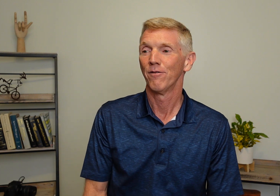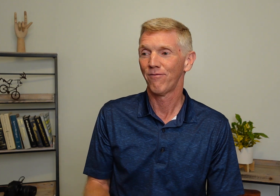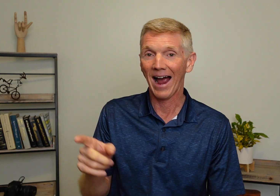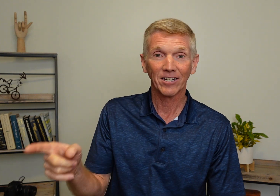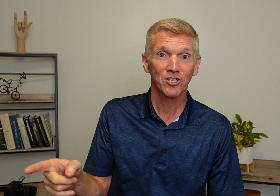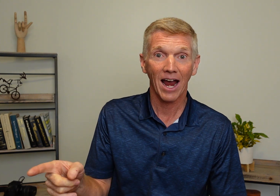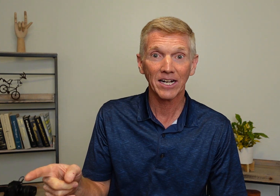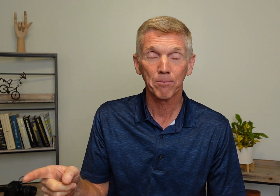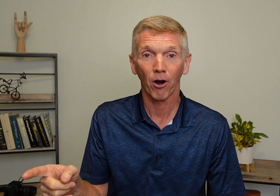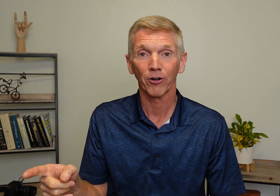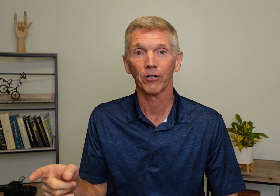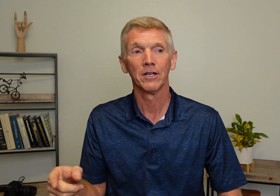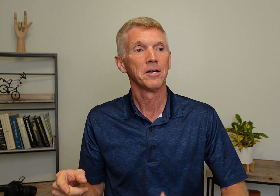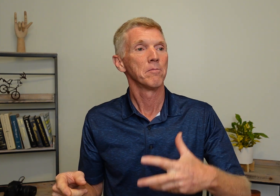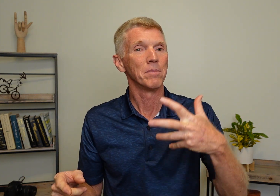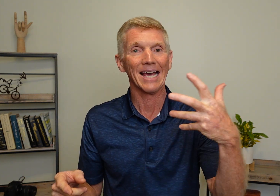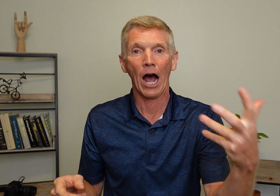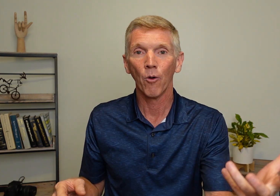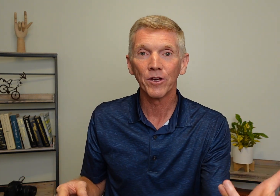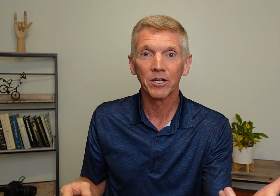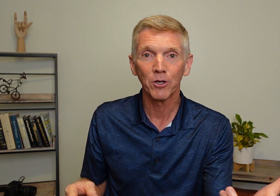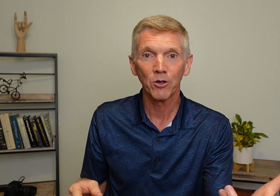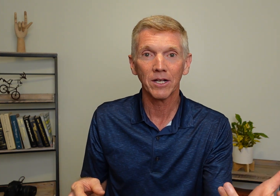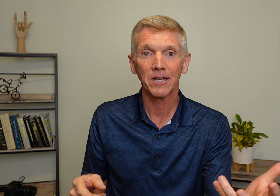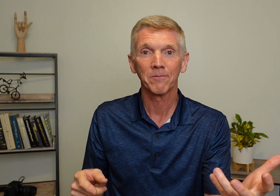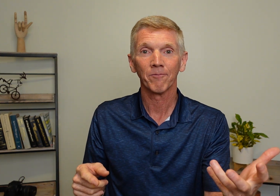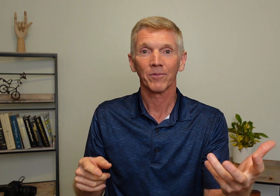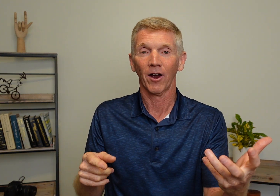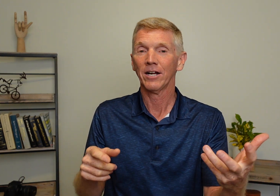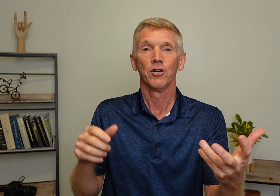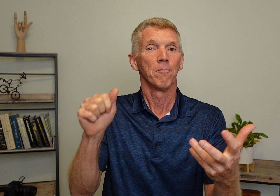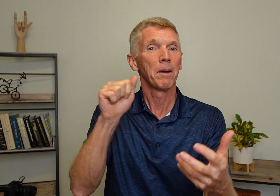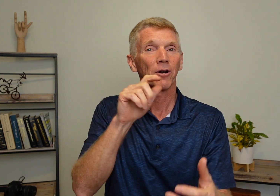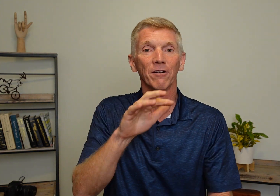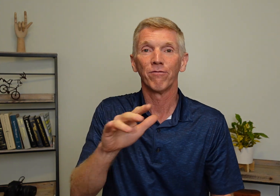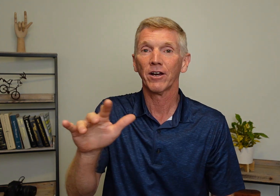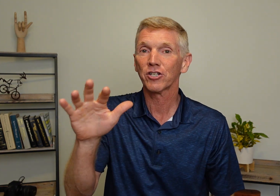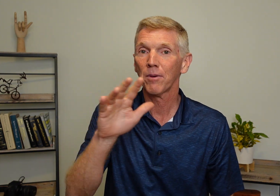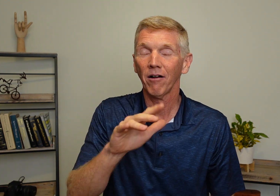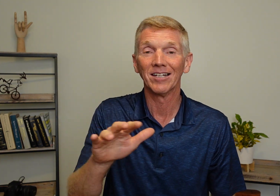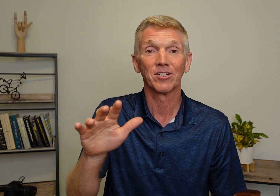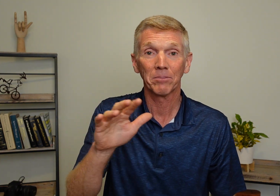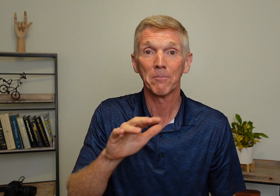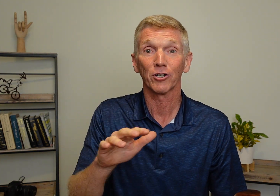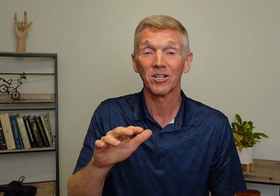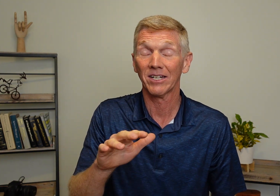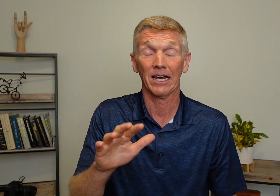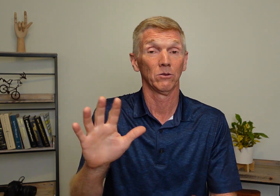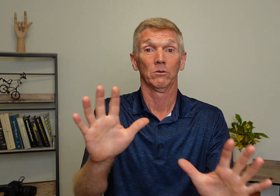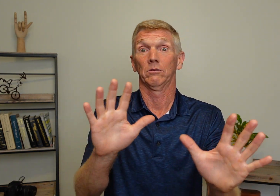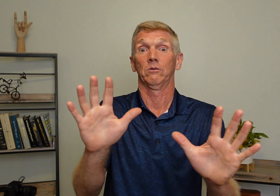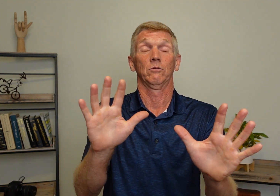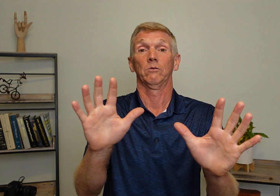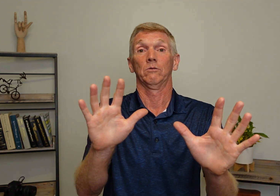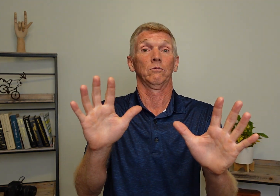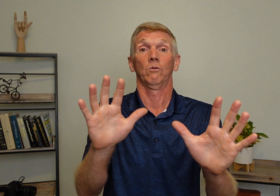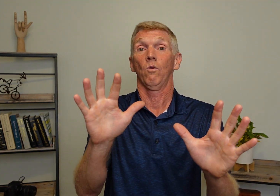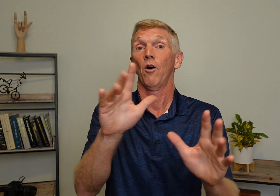Find a signing partner, be out in the community, right? People are gonna finger spell, and sometimes they're gonna say, whoa, that was